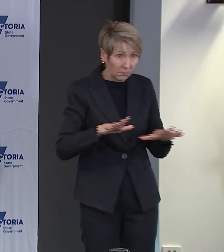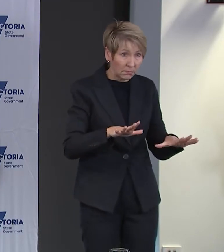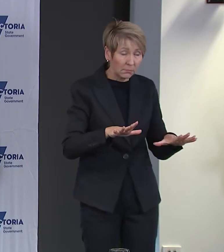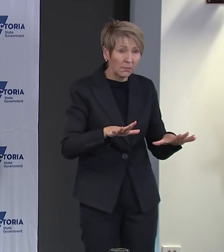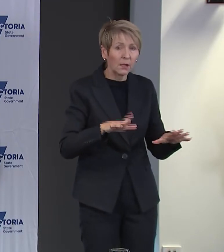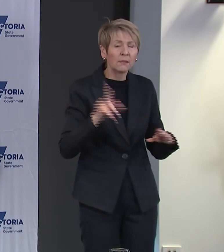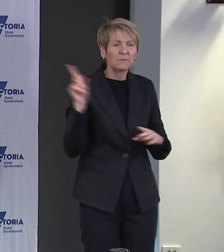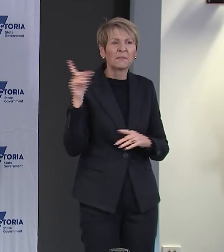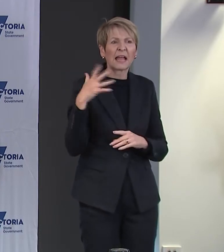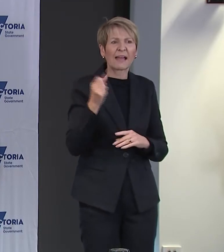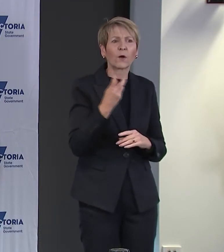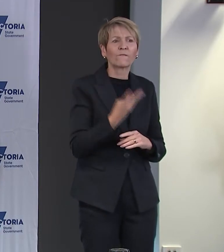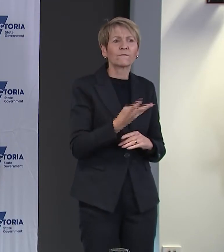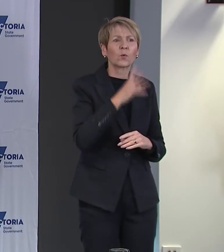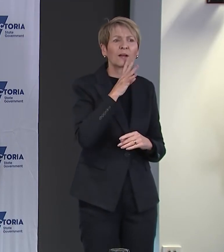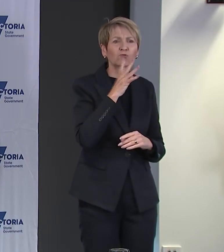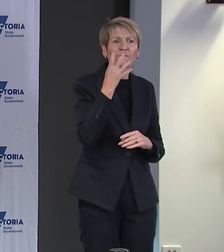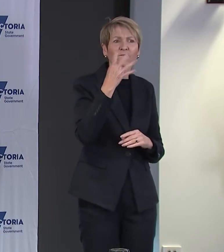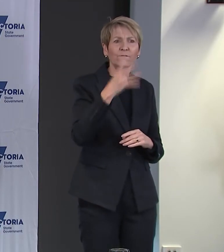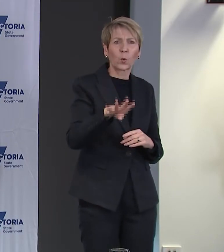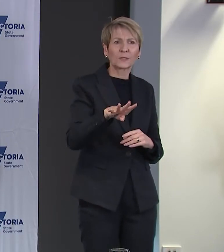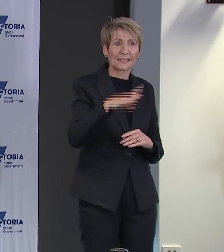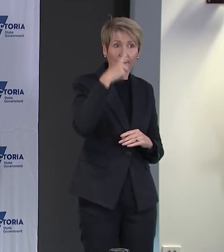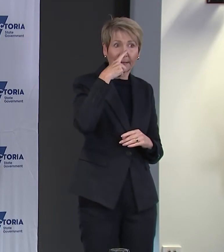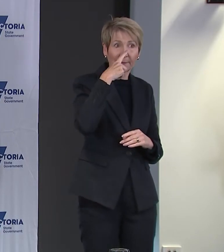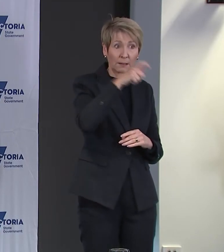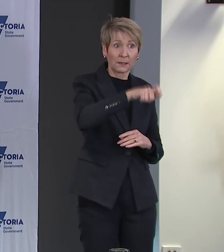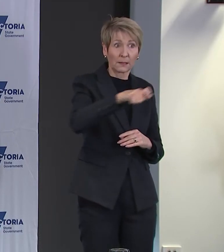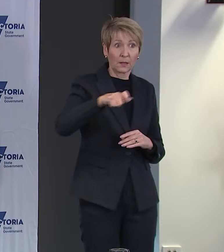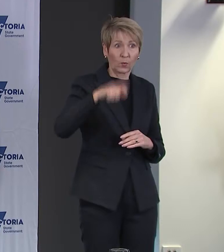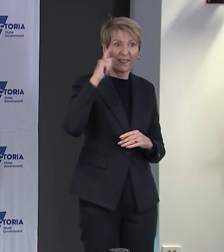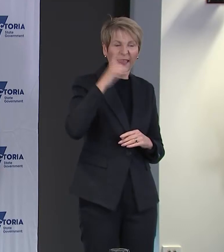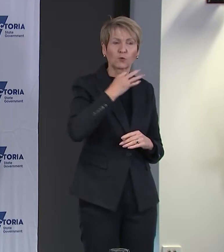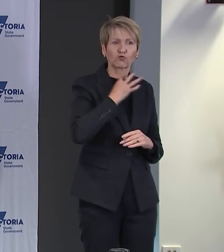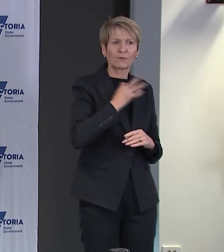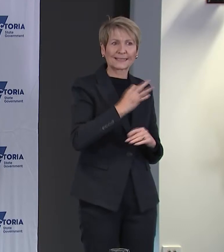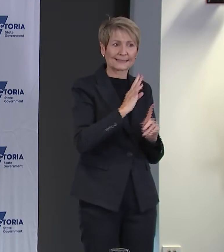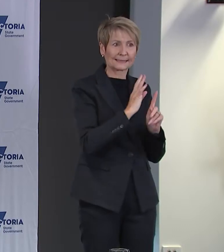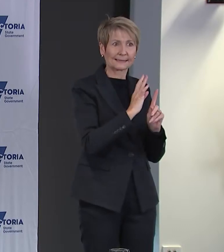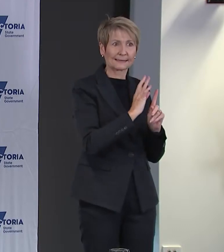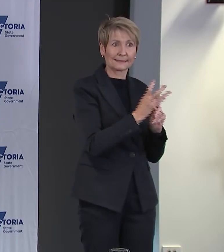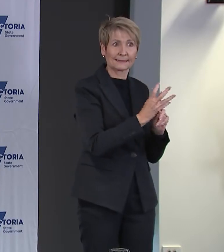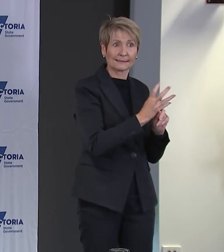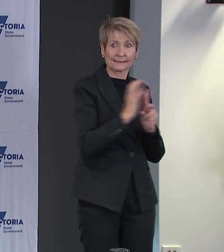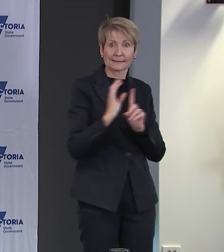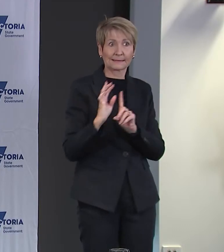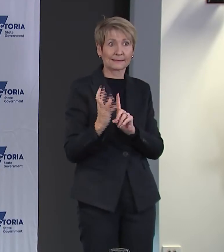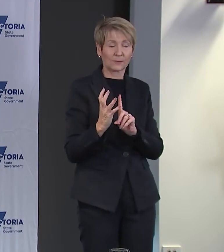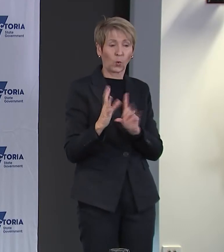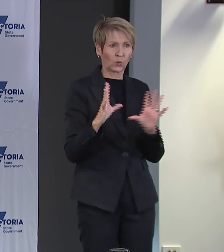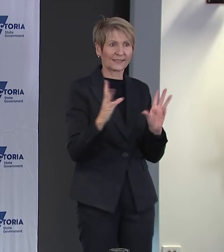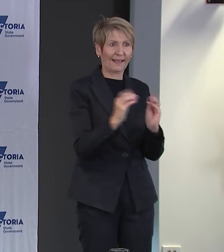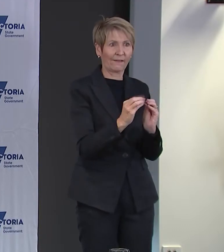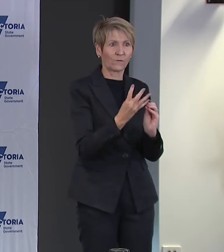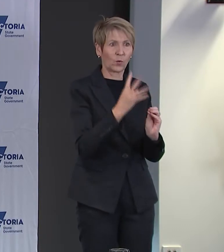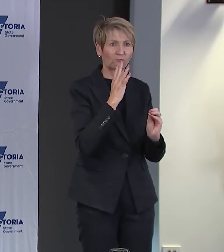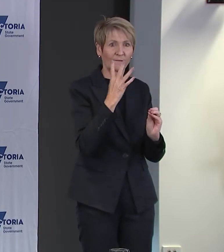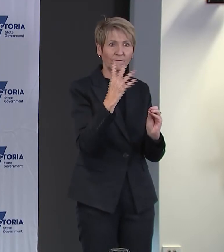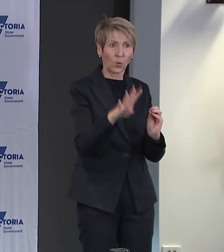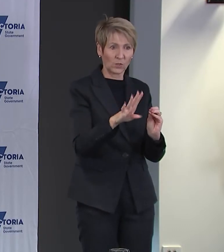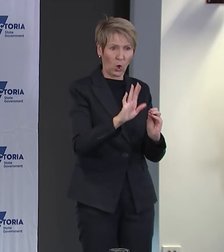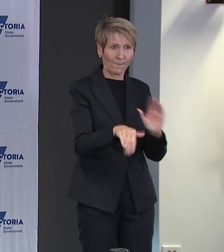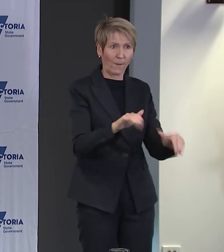got, 440-odd primary close contacts identified at this point in time. The next few days will be critical because we'll see where this one goes. We've now